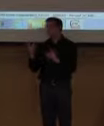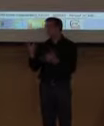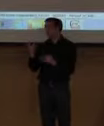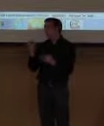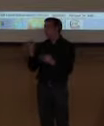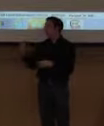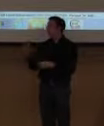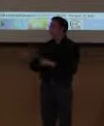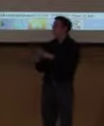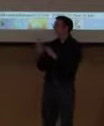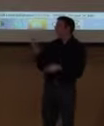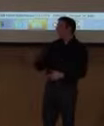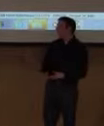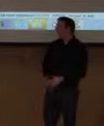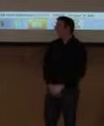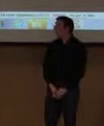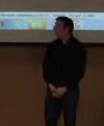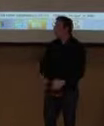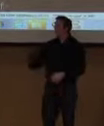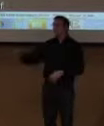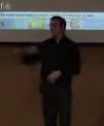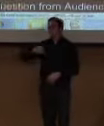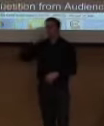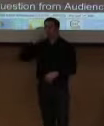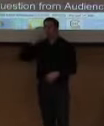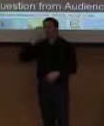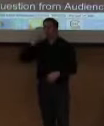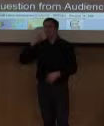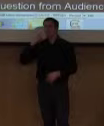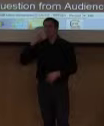or did anything come up for them? I think that